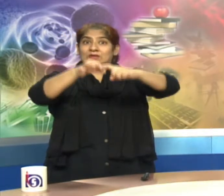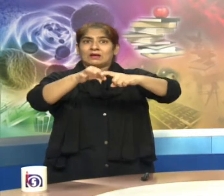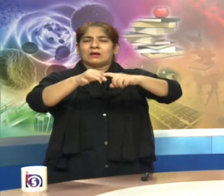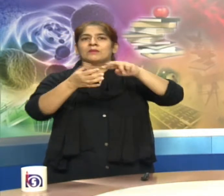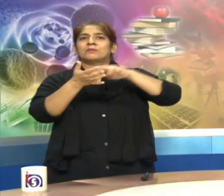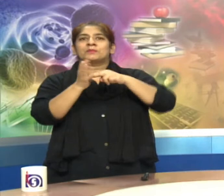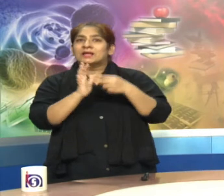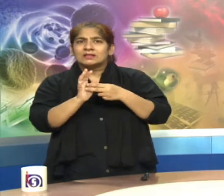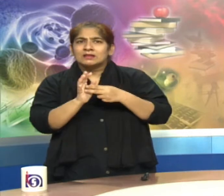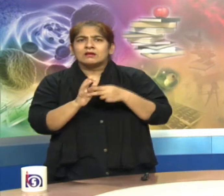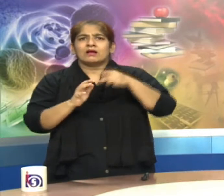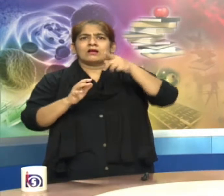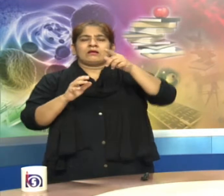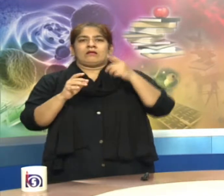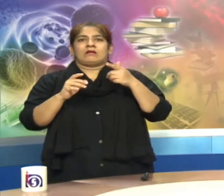Seventh question